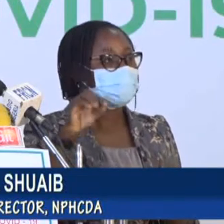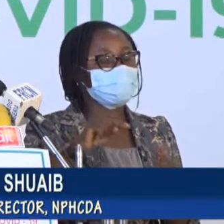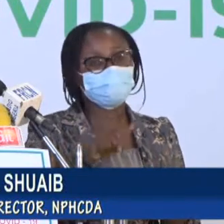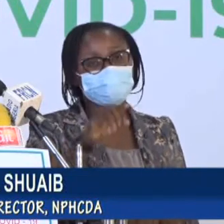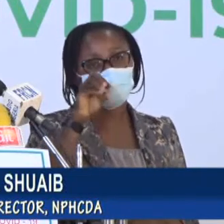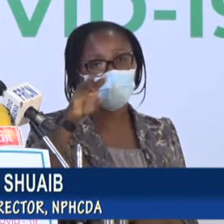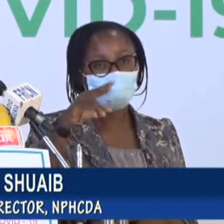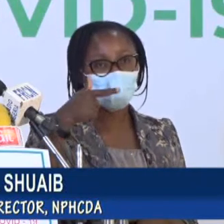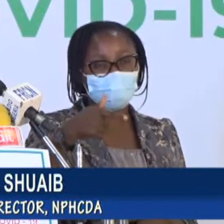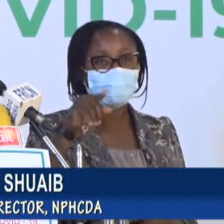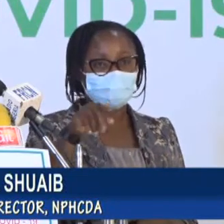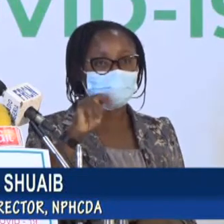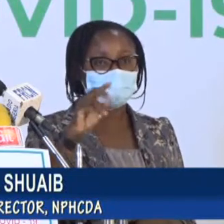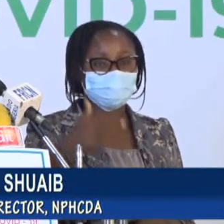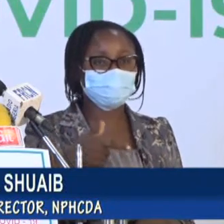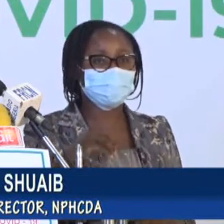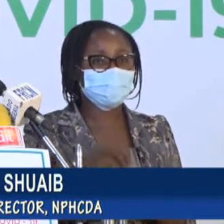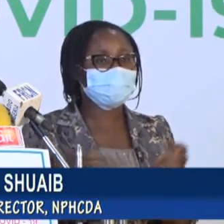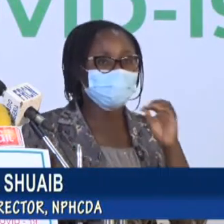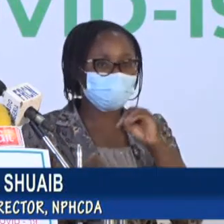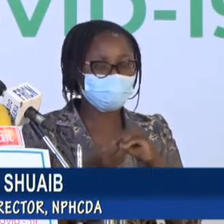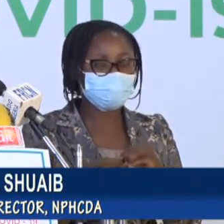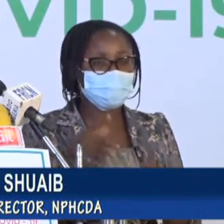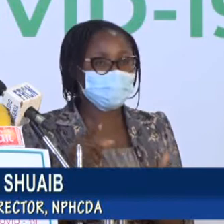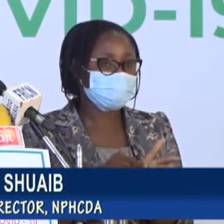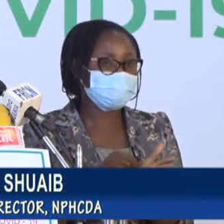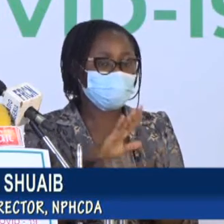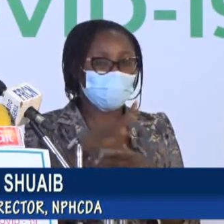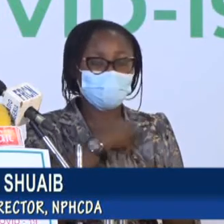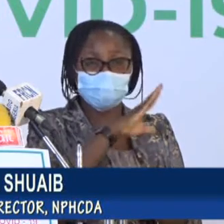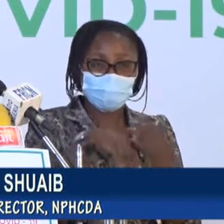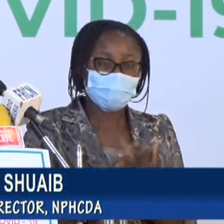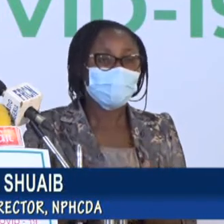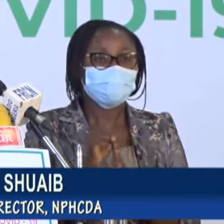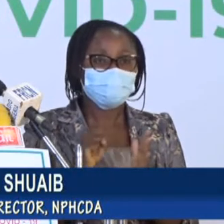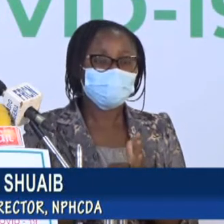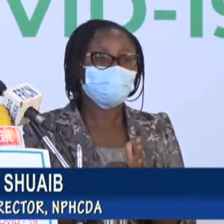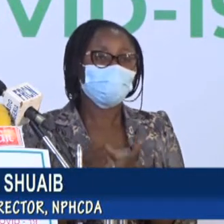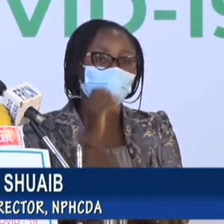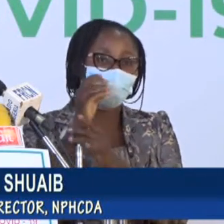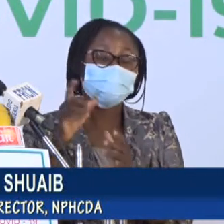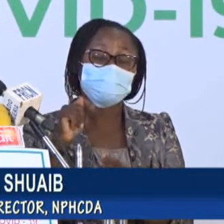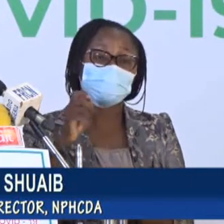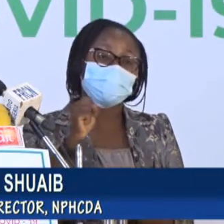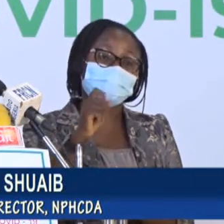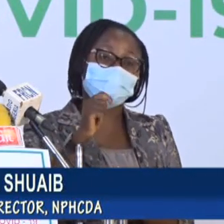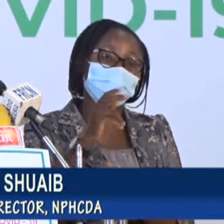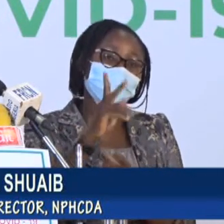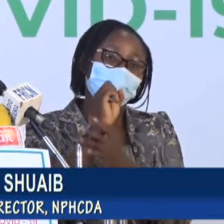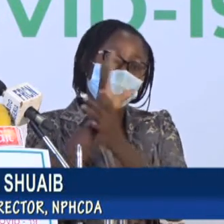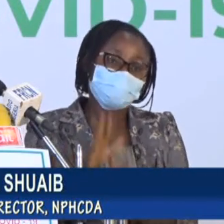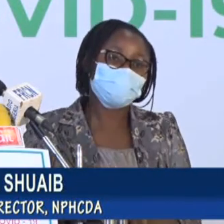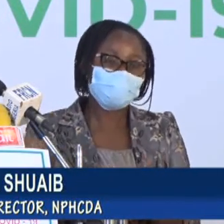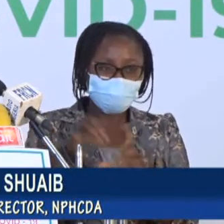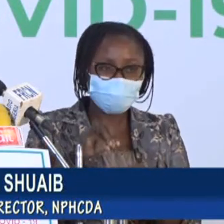www.nphcda.gov.ng. In addition, the media and all stakeholders involved in this crucial public health